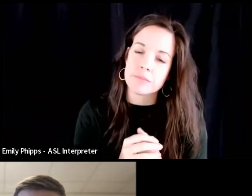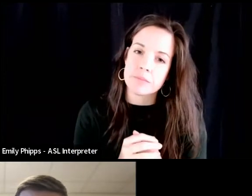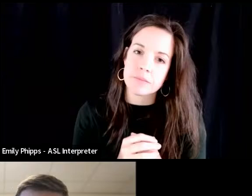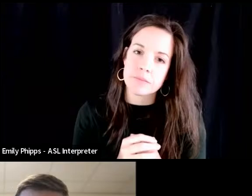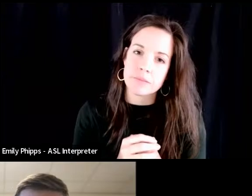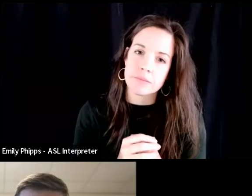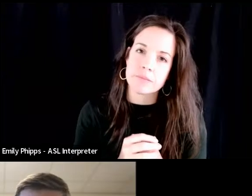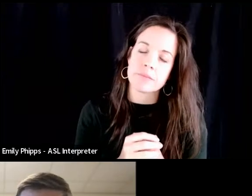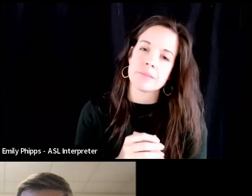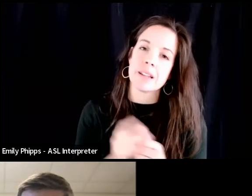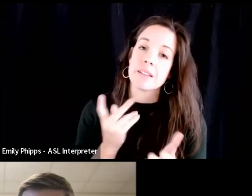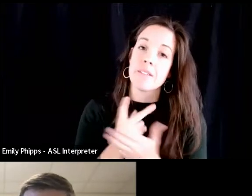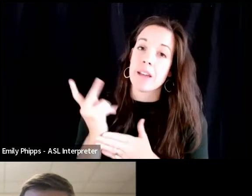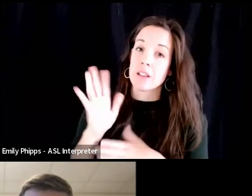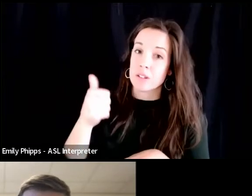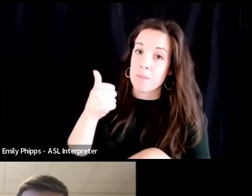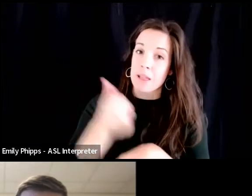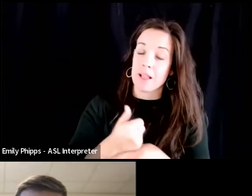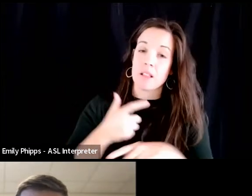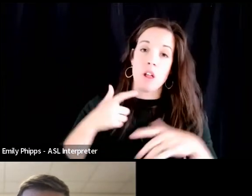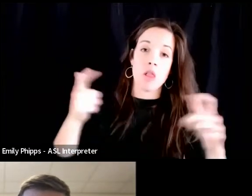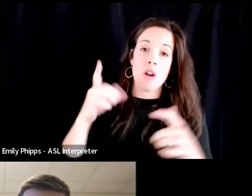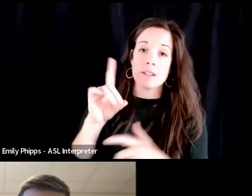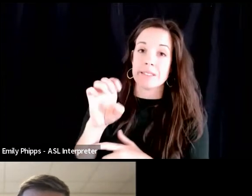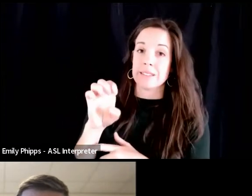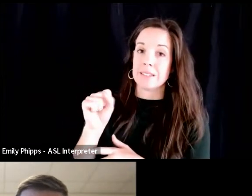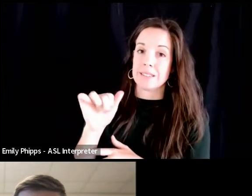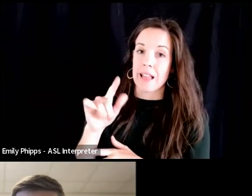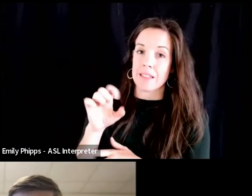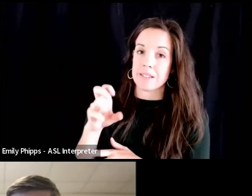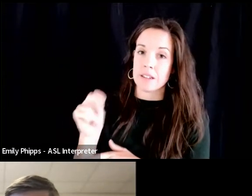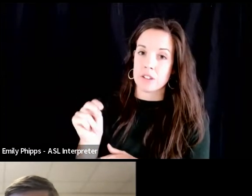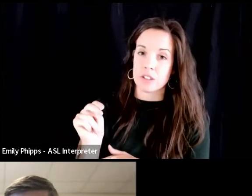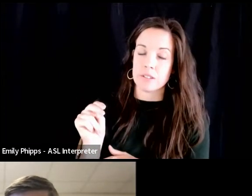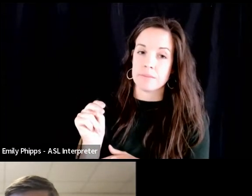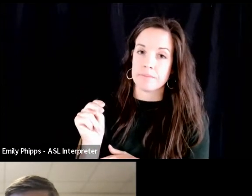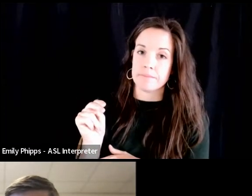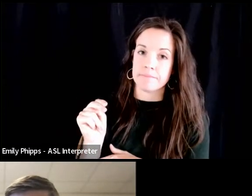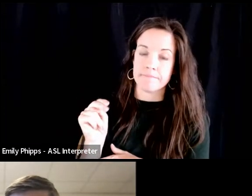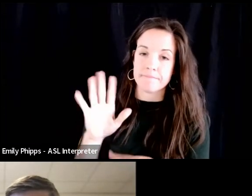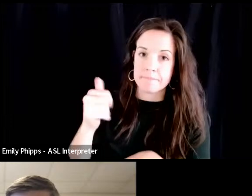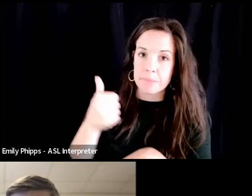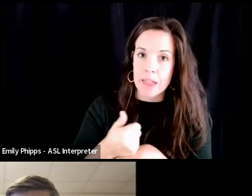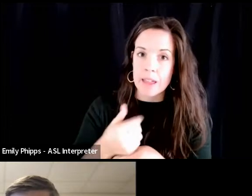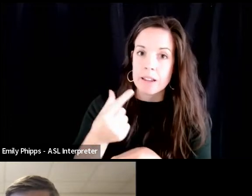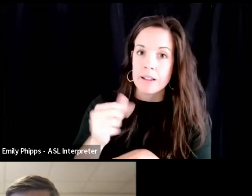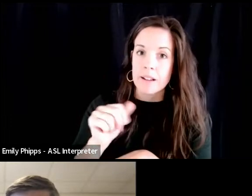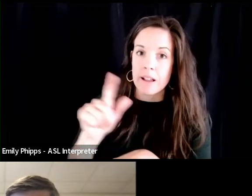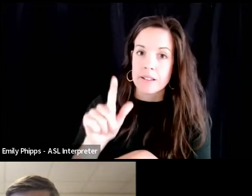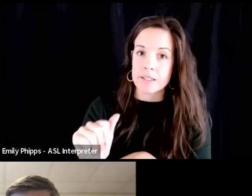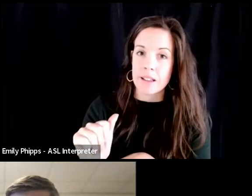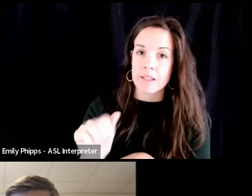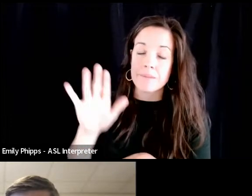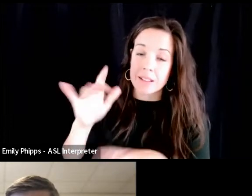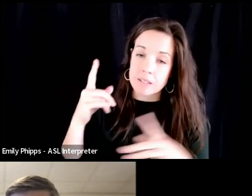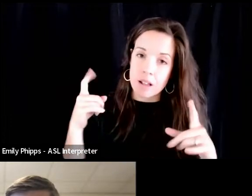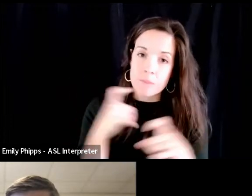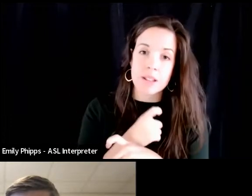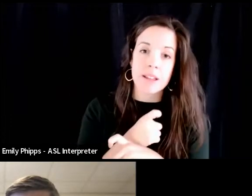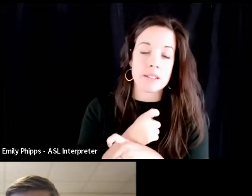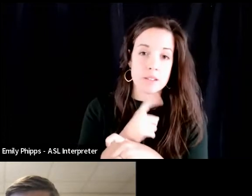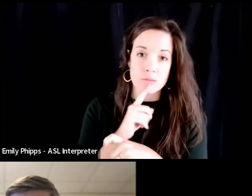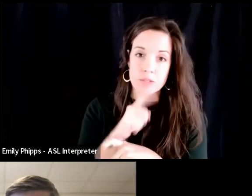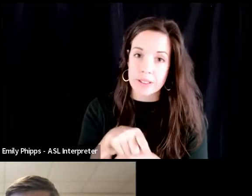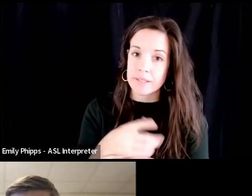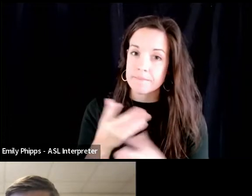The failure to build a large desalination plant in Gaza is complicated. It's very much